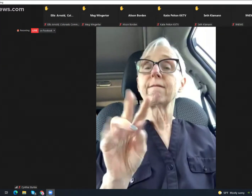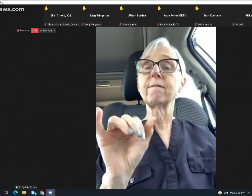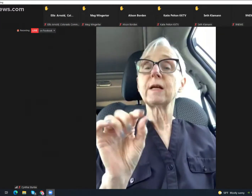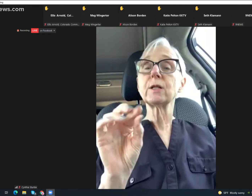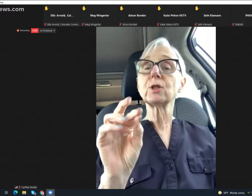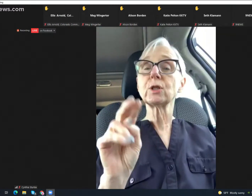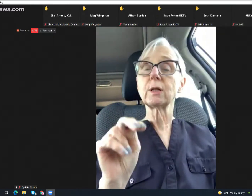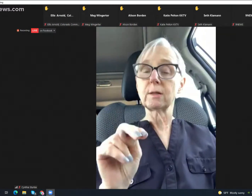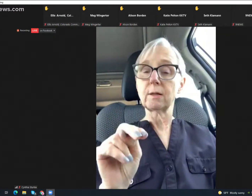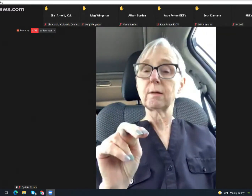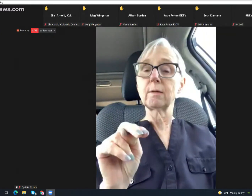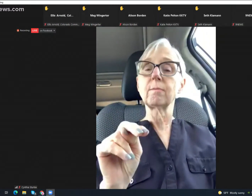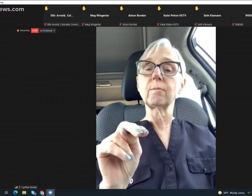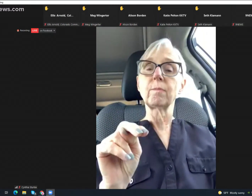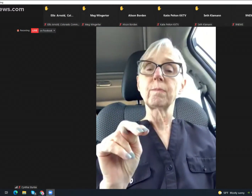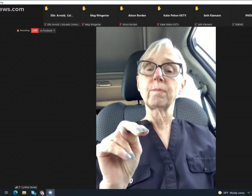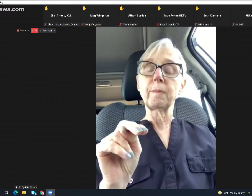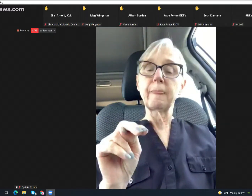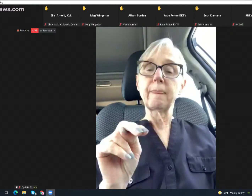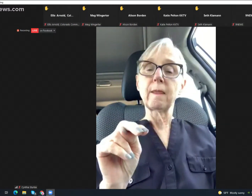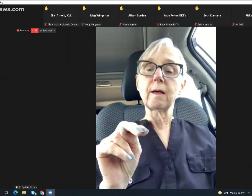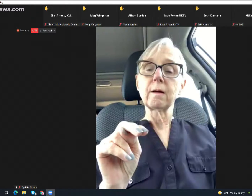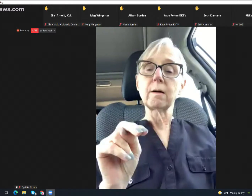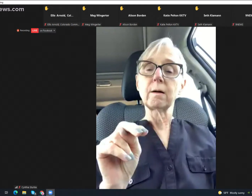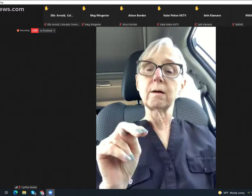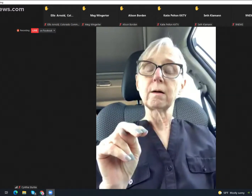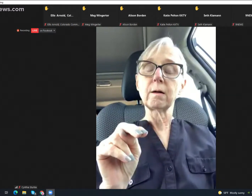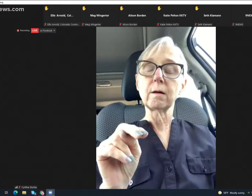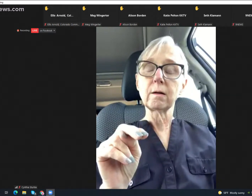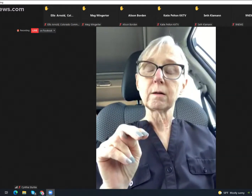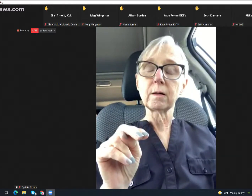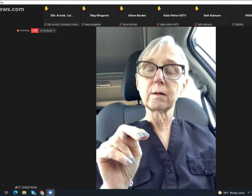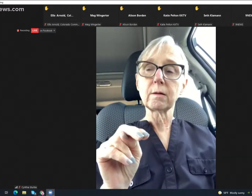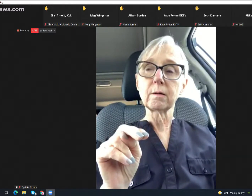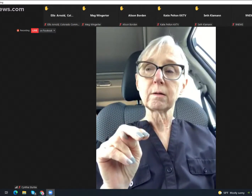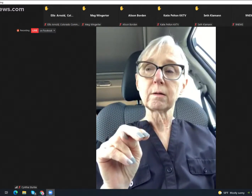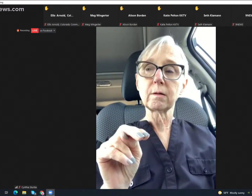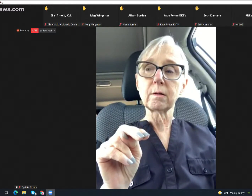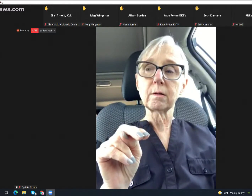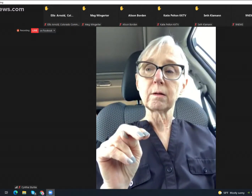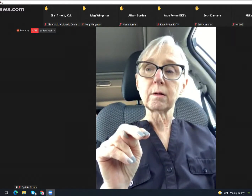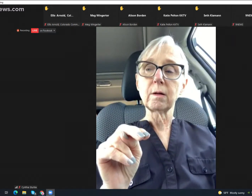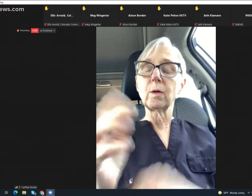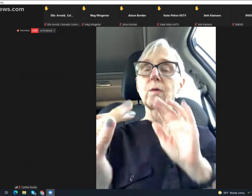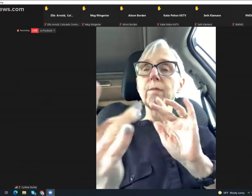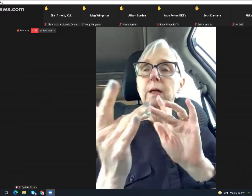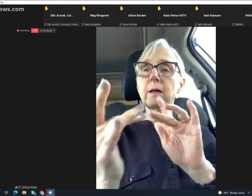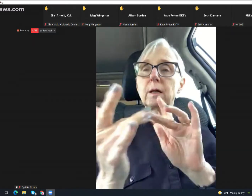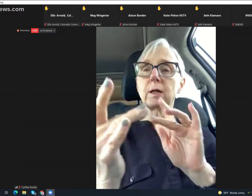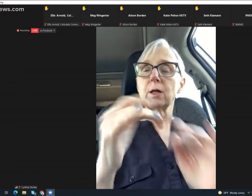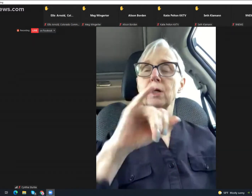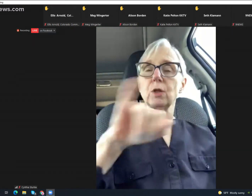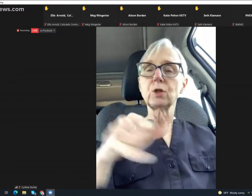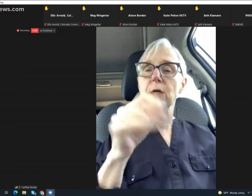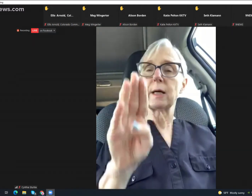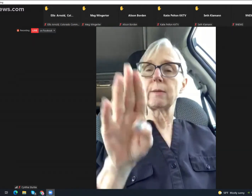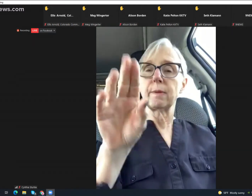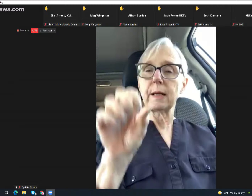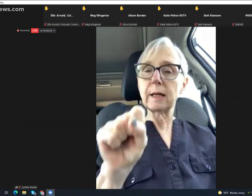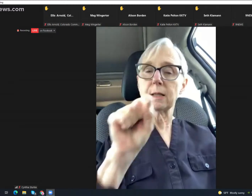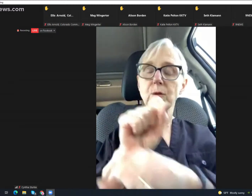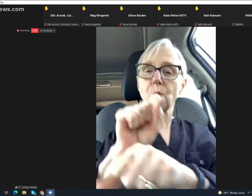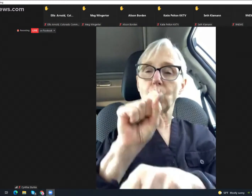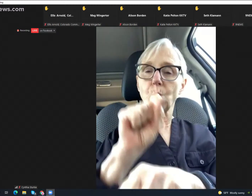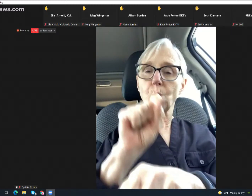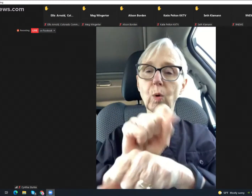Jesus Carrasquel from Univision. We have been contacted by several JBS workers in Greeley at